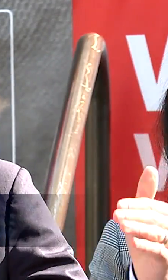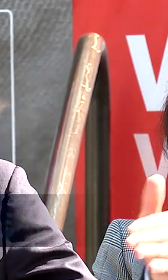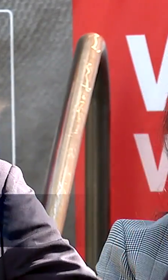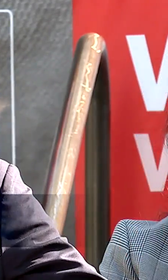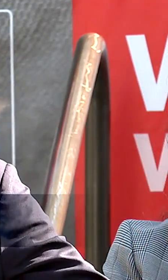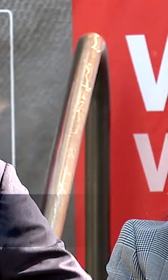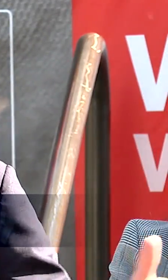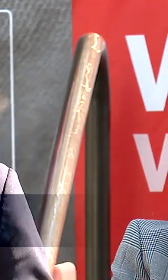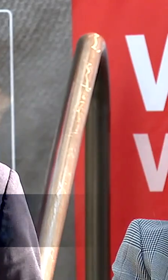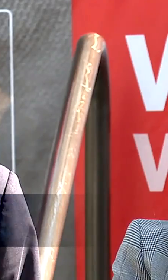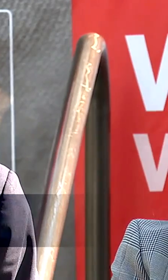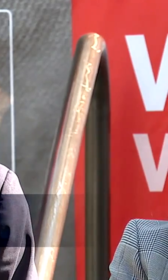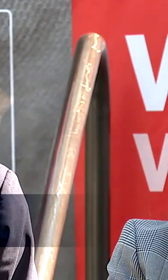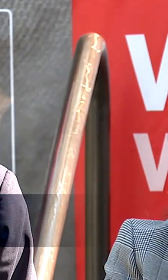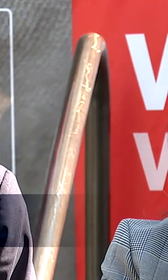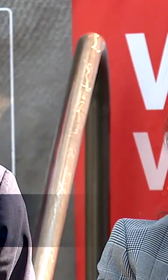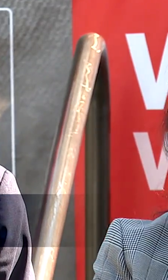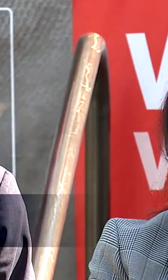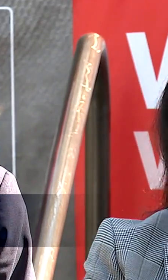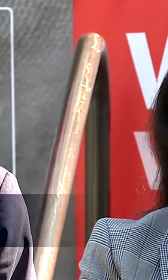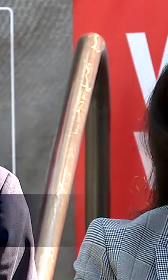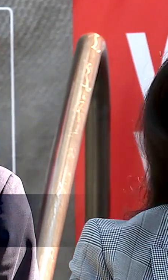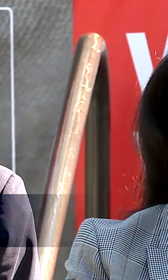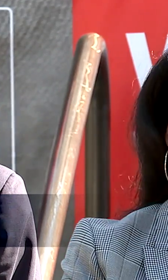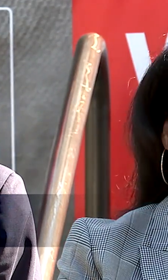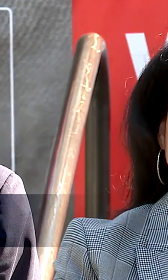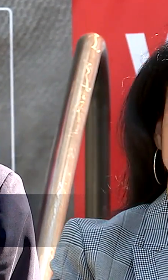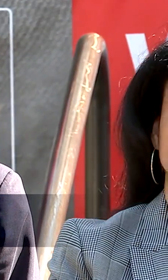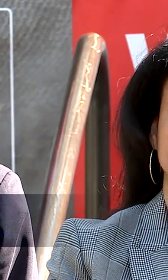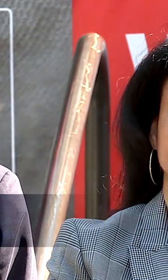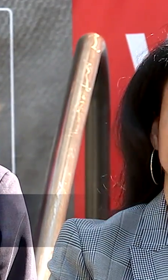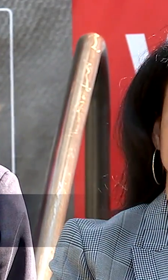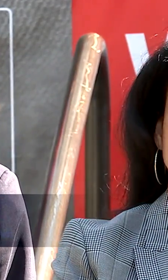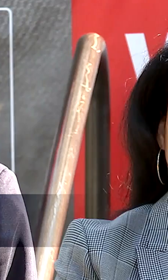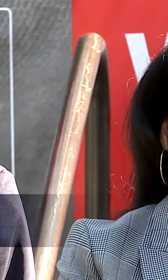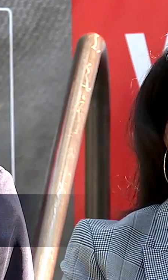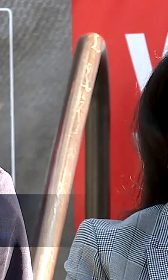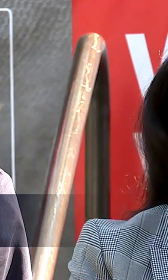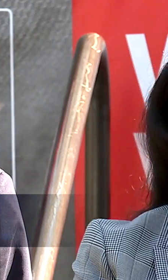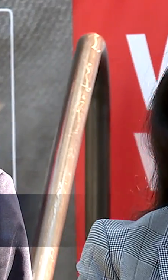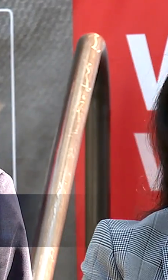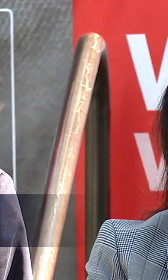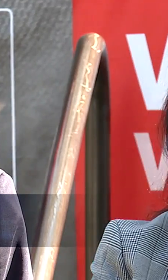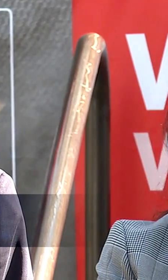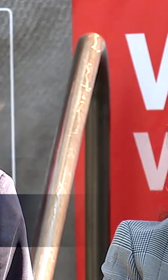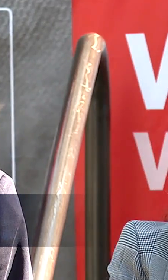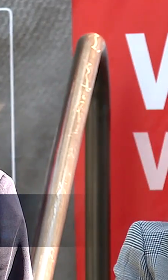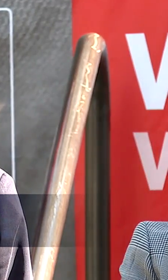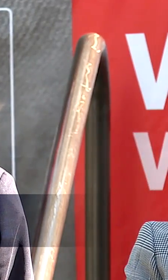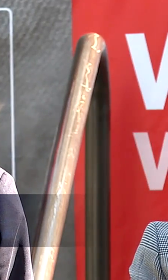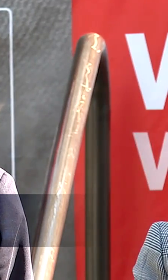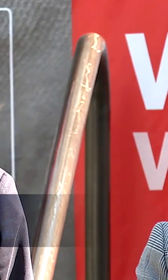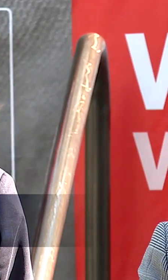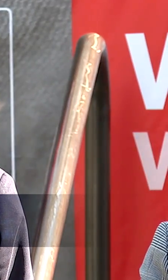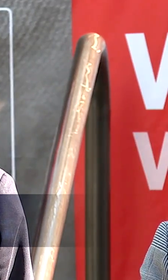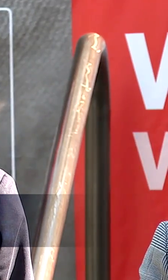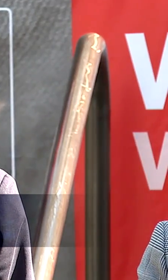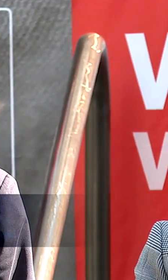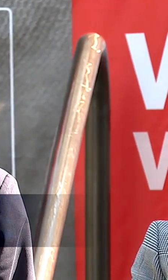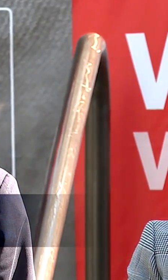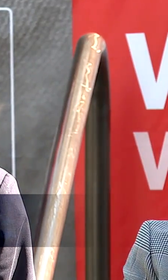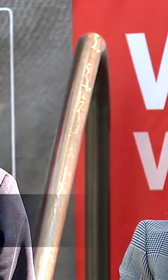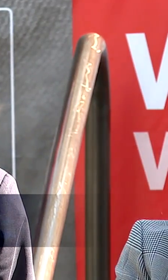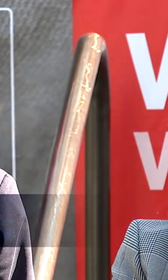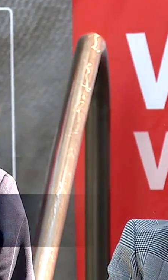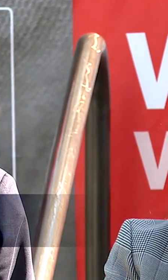deal with now resolving and bringing justice to your case. And so we know that whether it's those rape kits being tested every 90